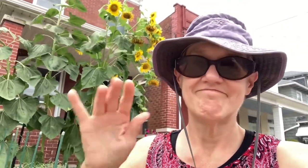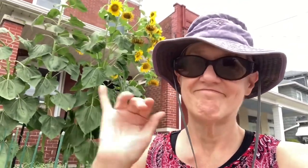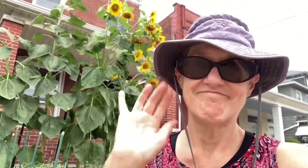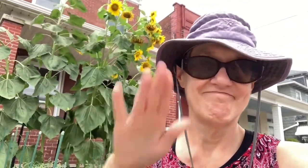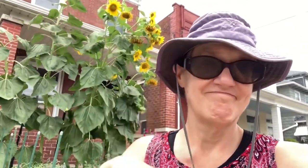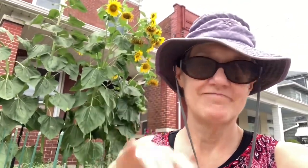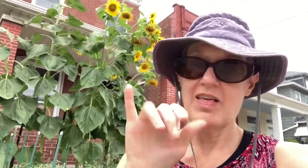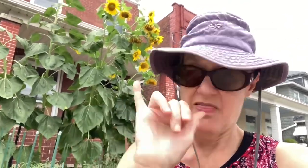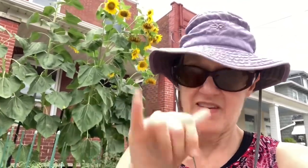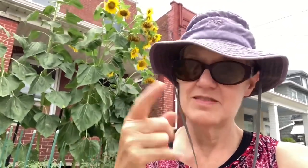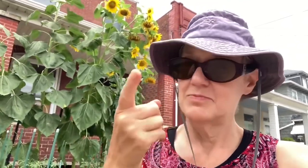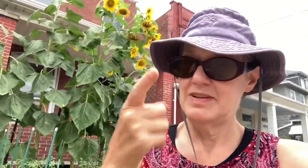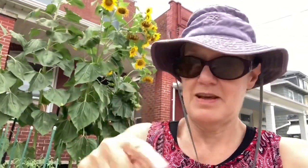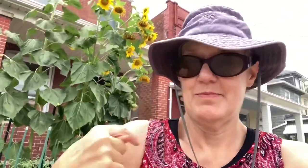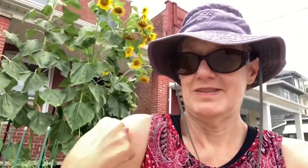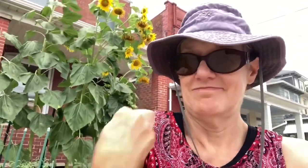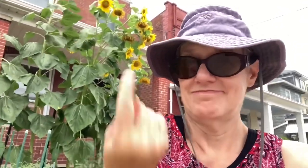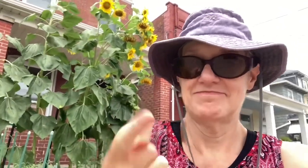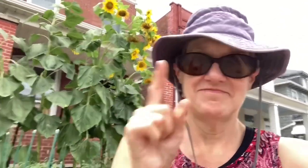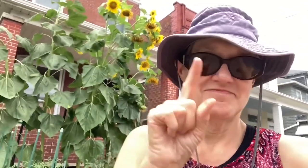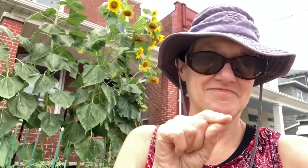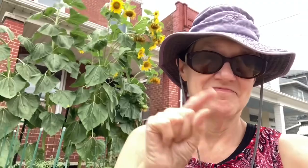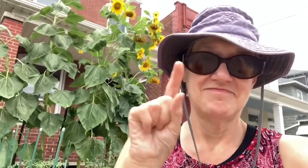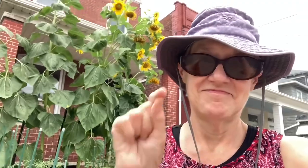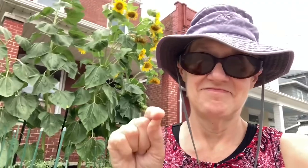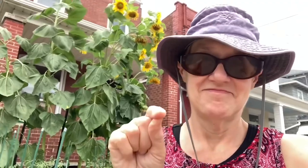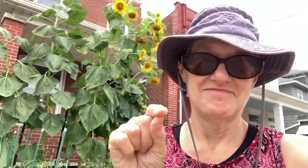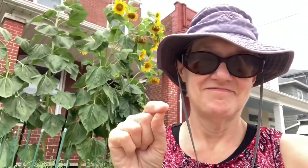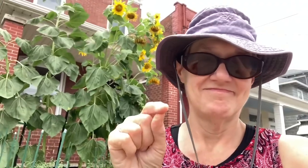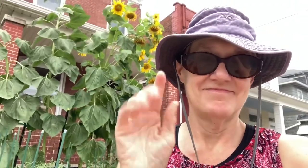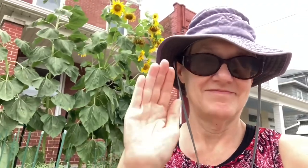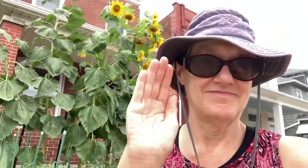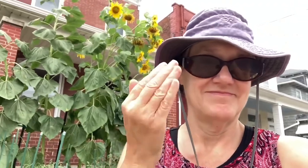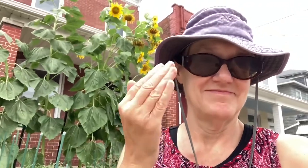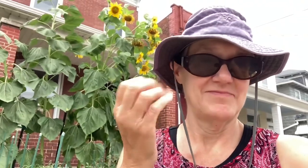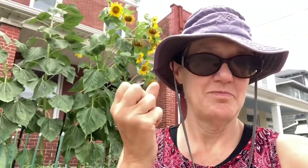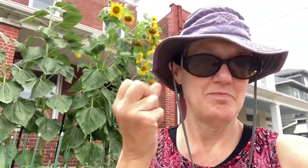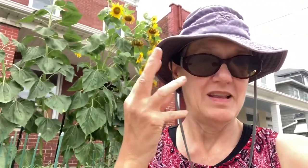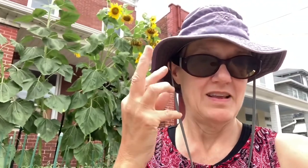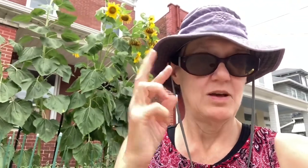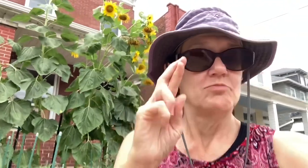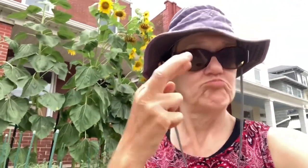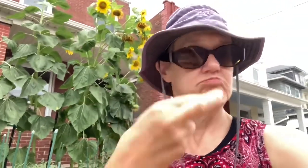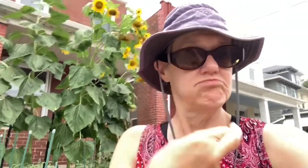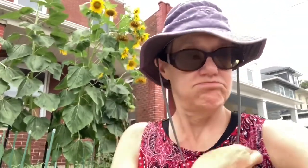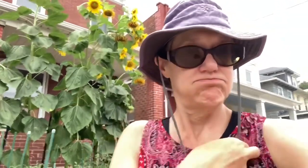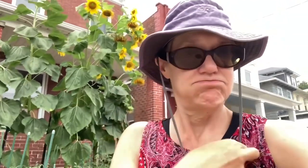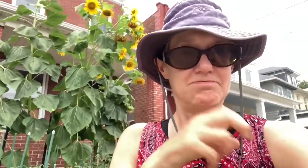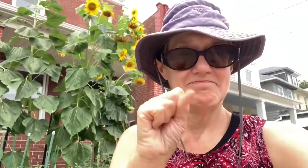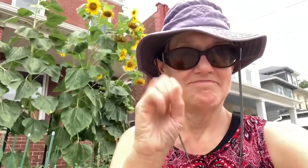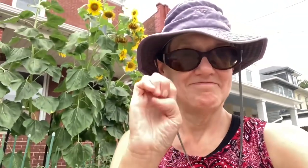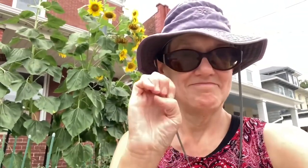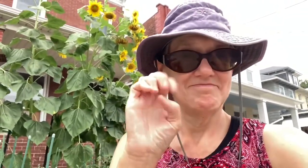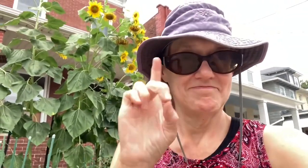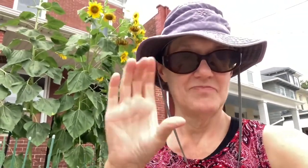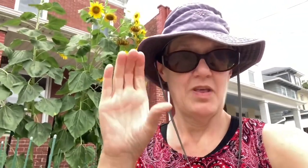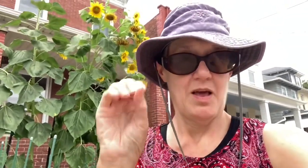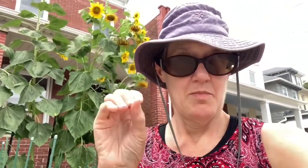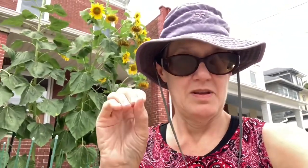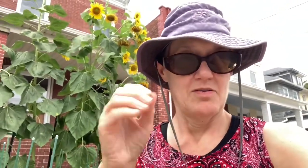That's okay. That's been happening a lot since 2020. Seed companies, even reputable